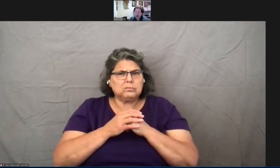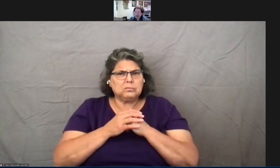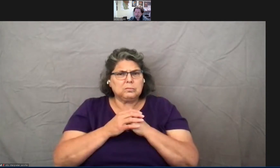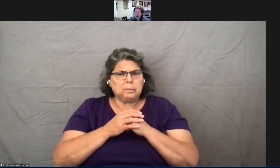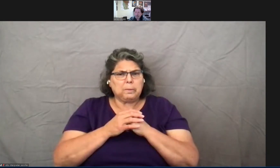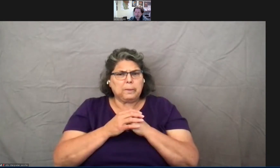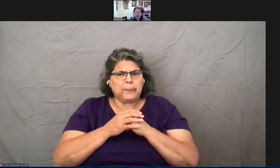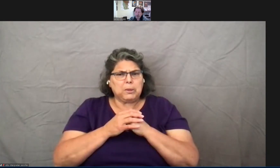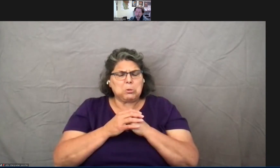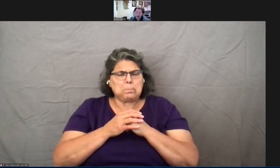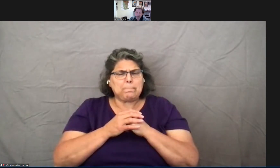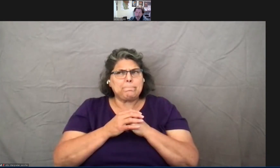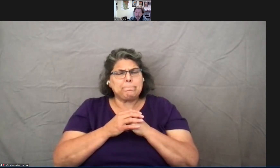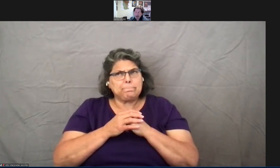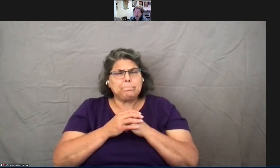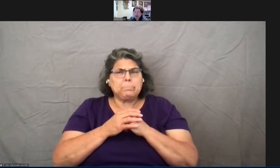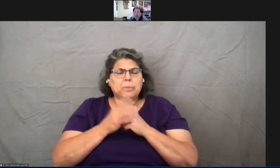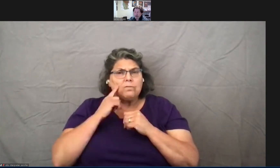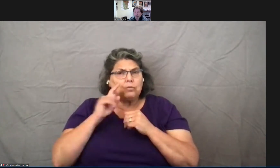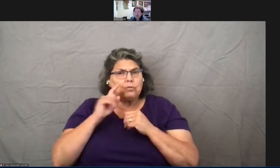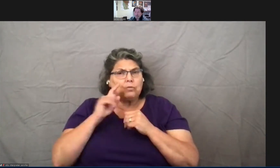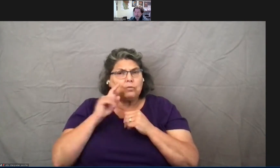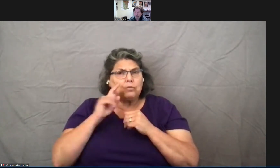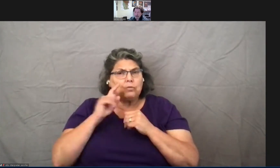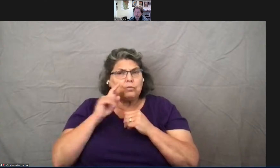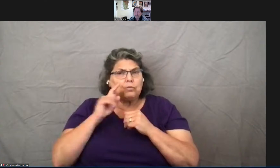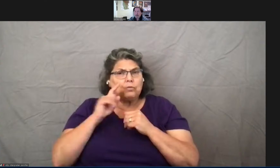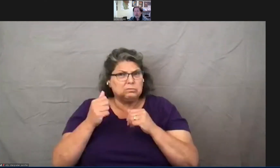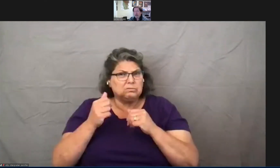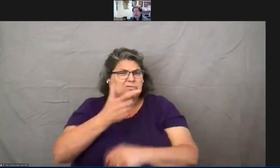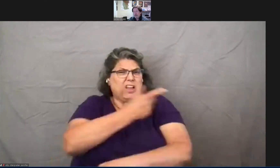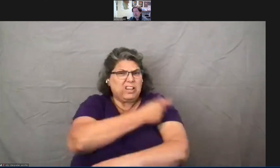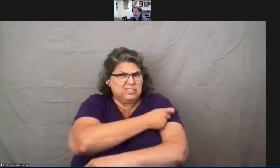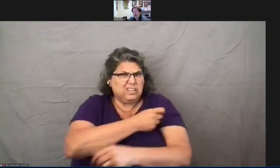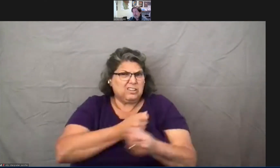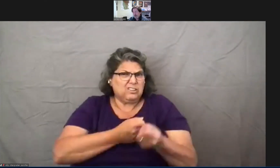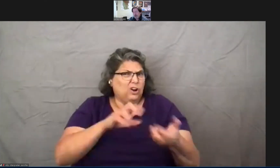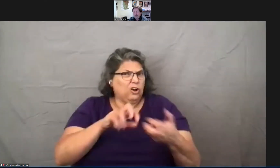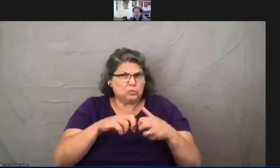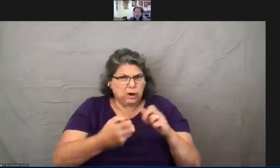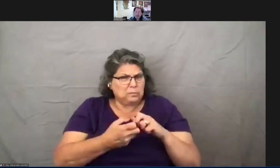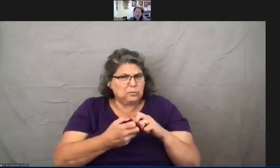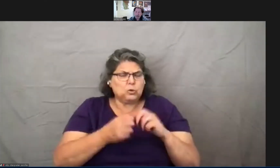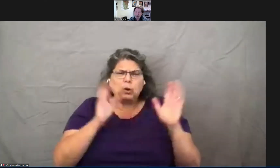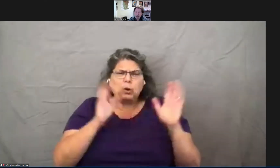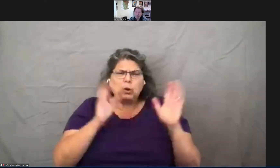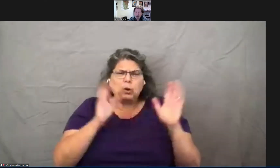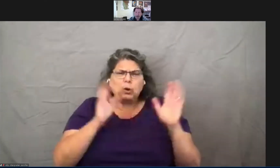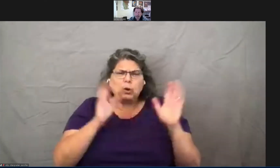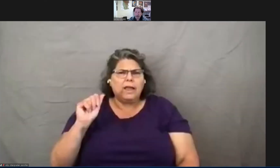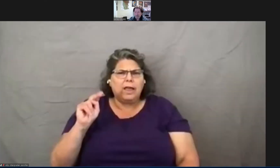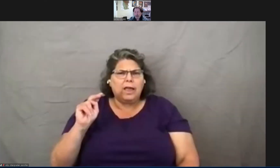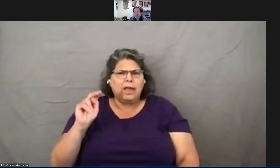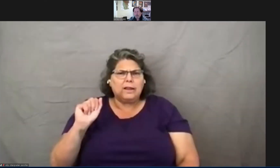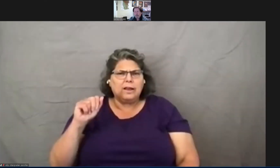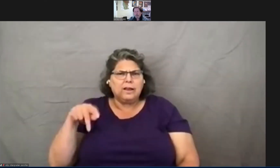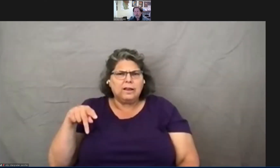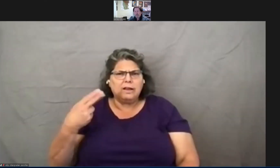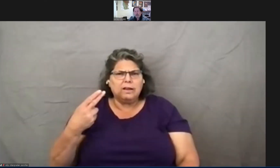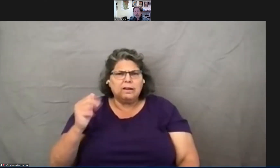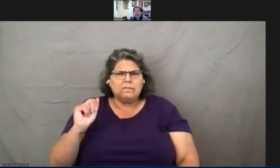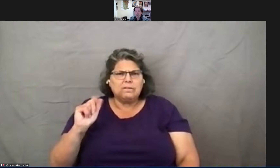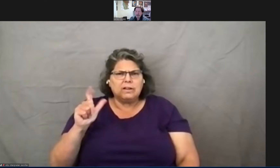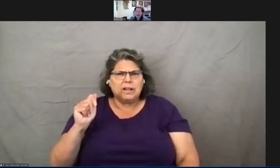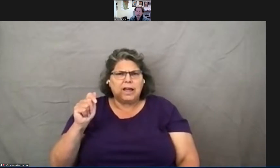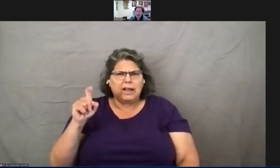as other side effects, we were initially concerned about anaphylaxis. Very few. It's turned out to be a lot more safe. Many more people